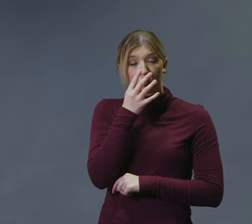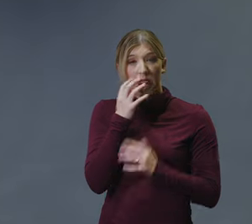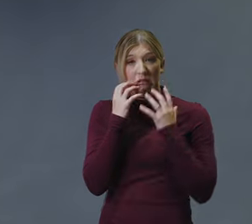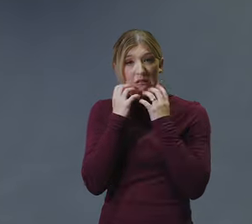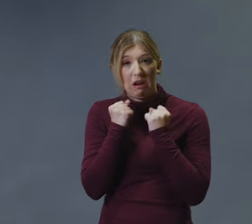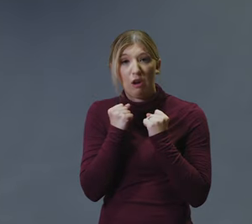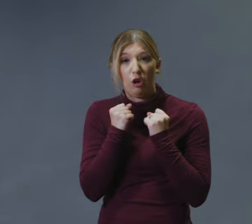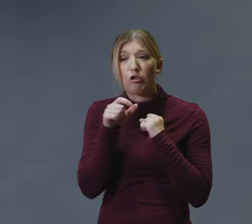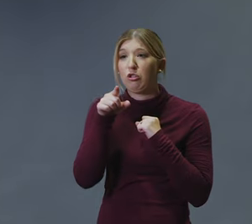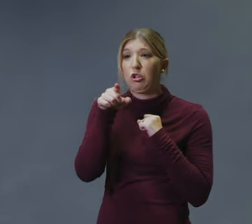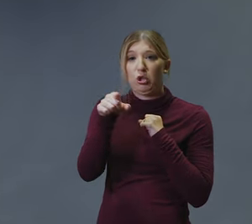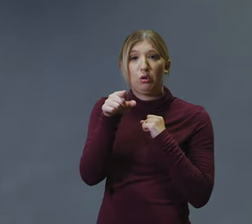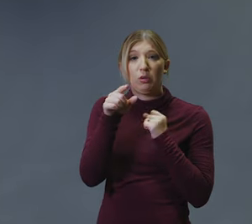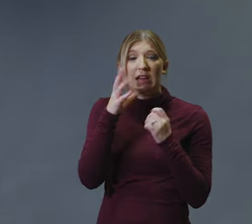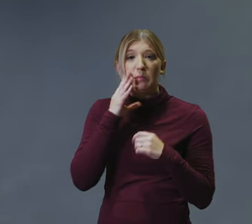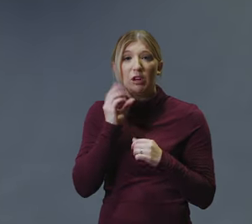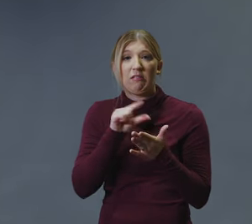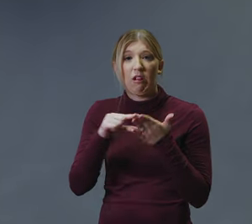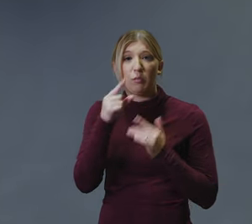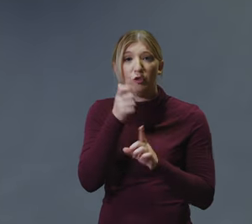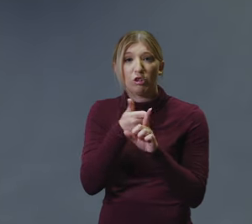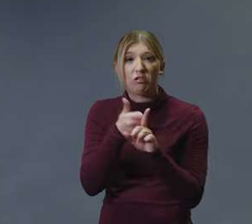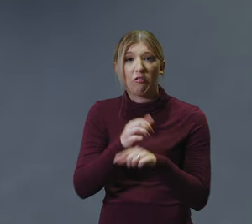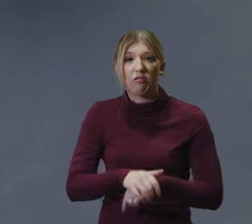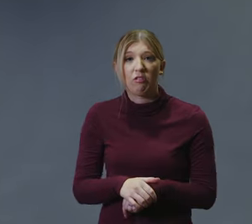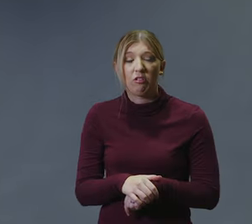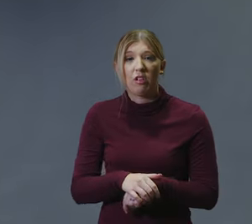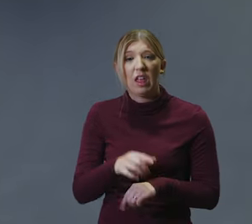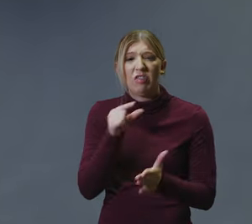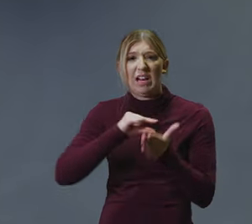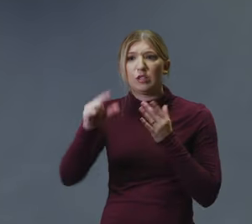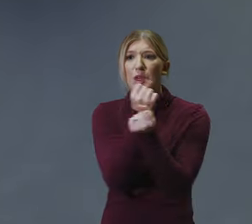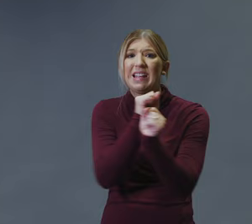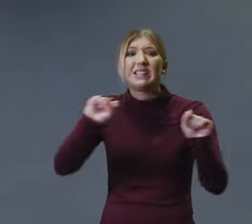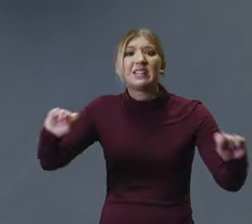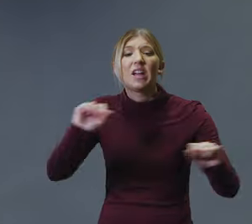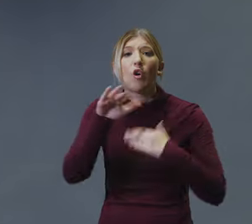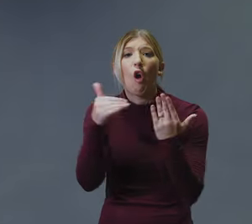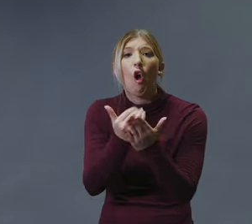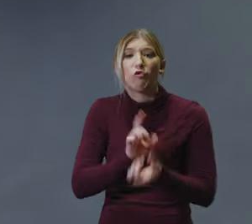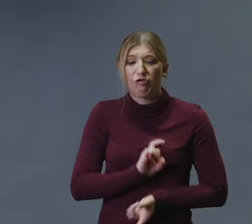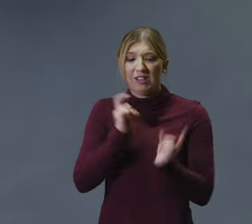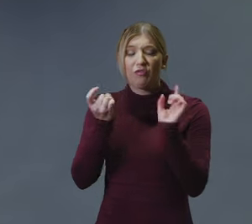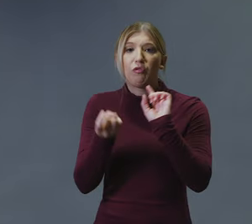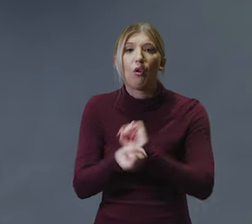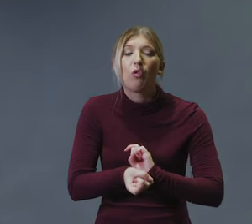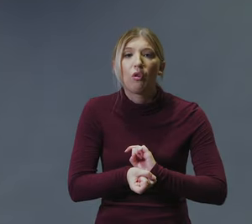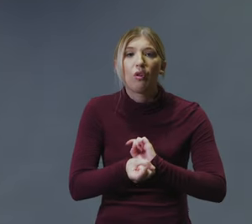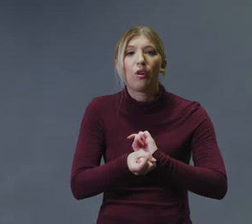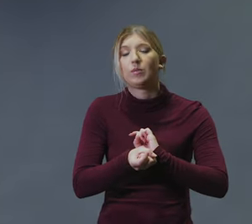encountered the real gospel for yourself. The gospel that saves, the gospel that transforms, the gospel